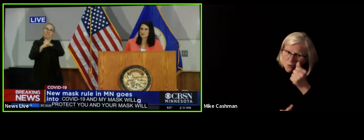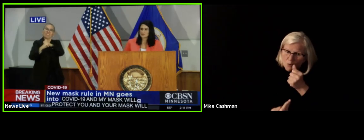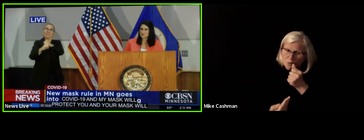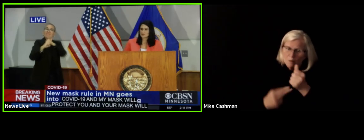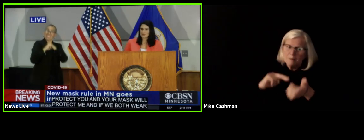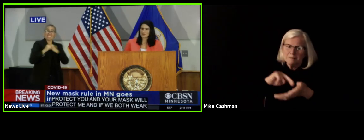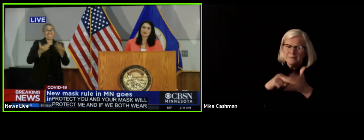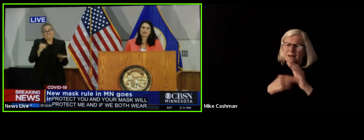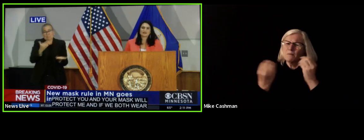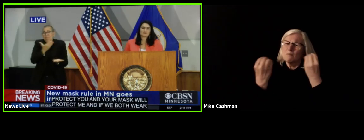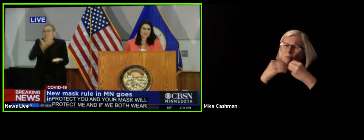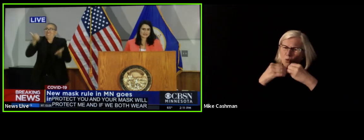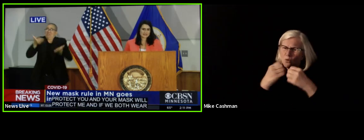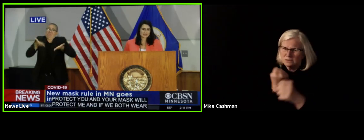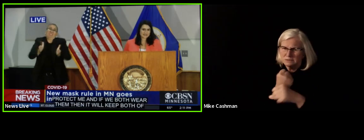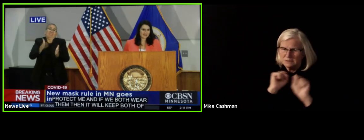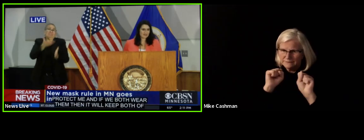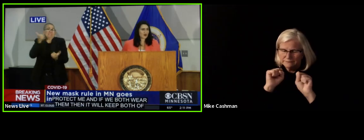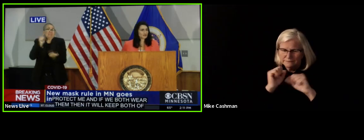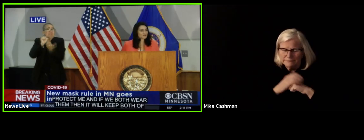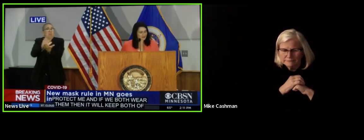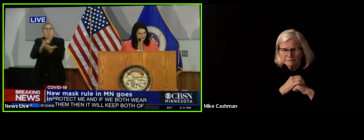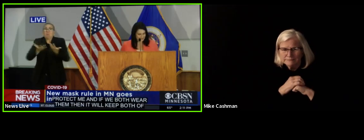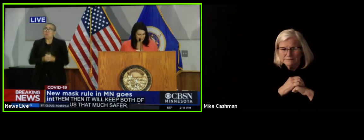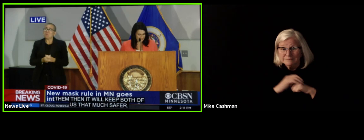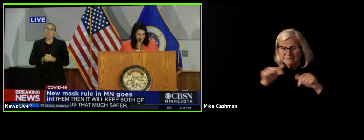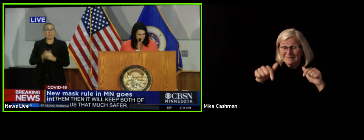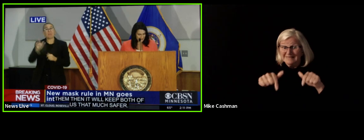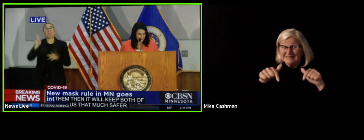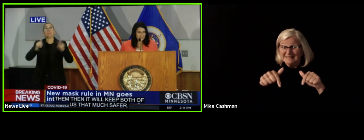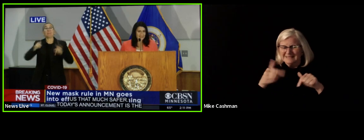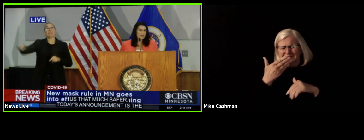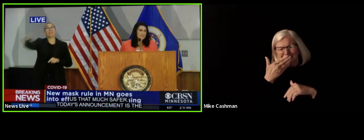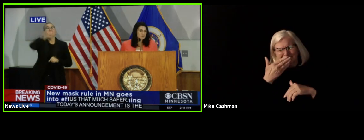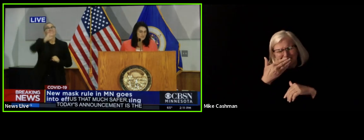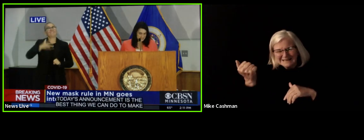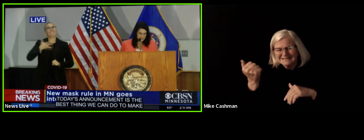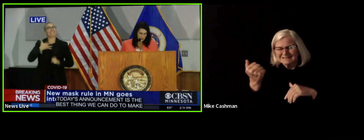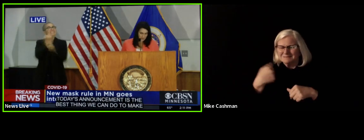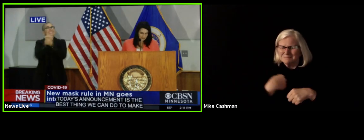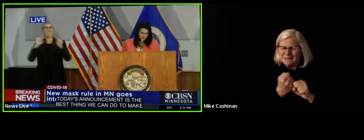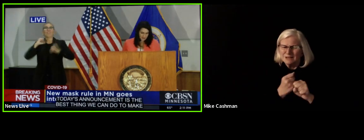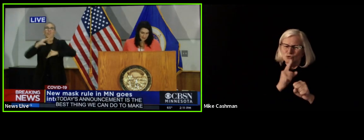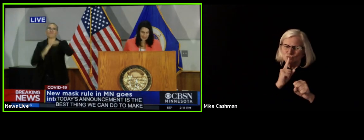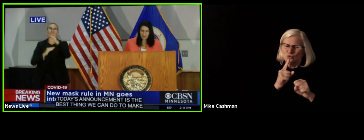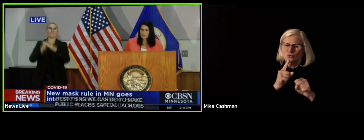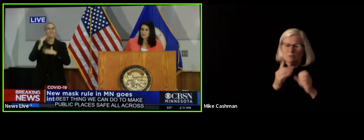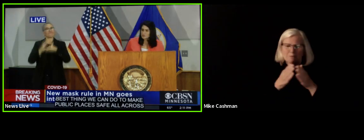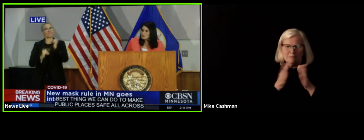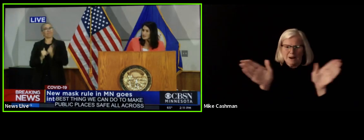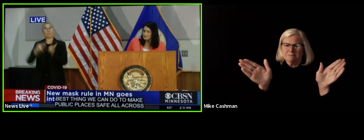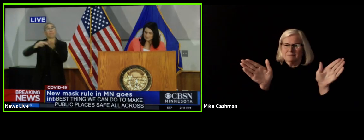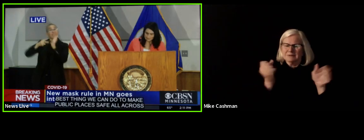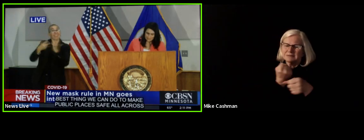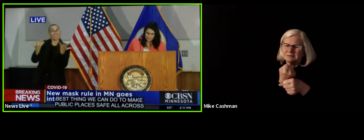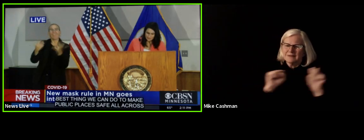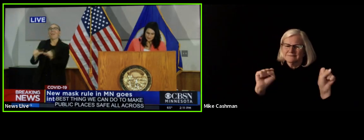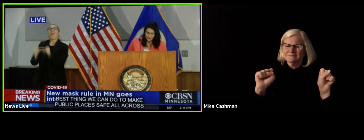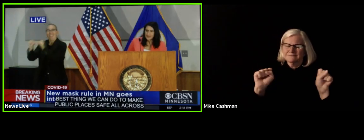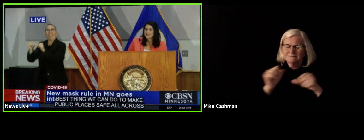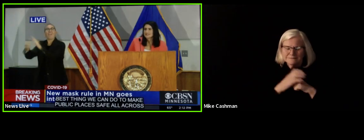do to make public places safe all across the state. It's how we keep businesses open, it's how we socialize